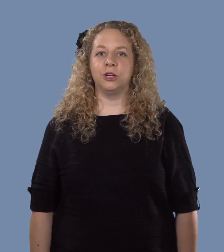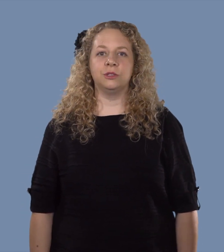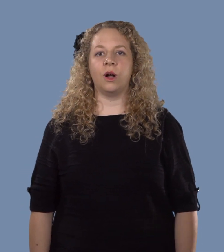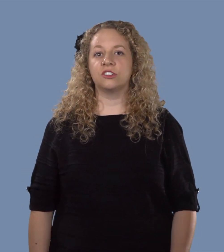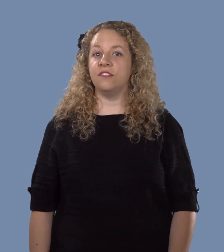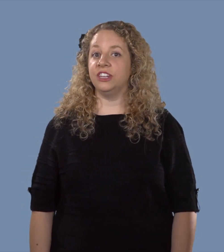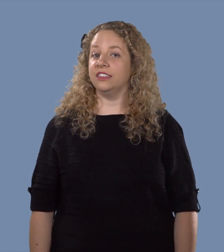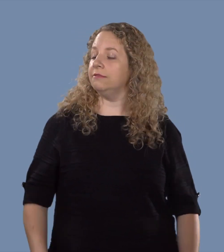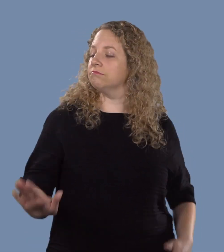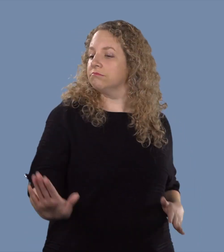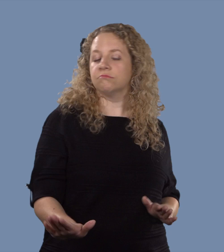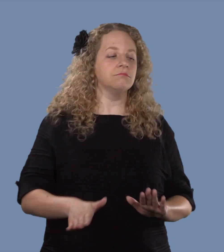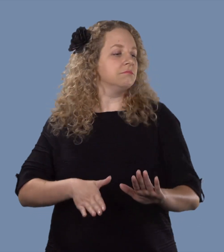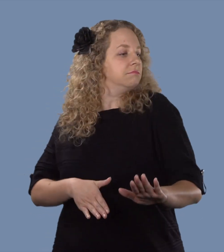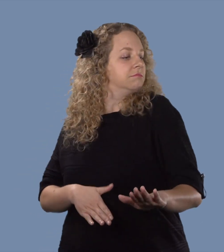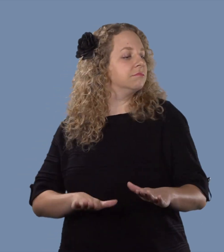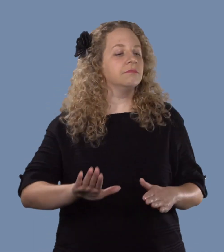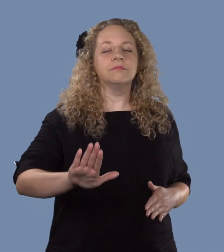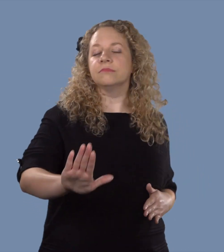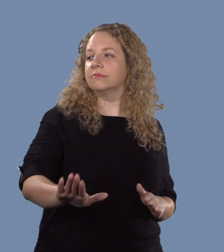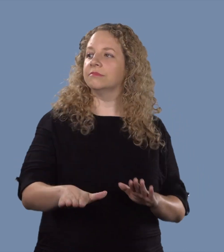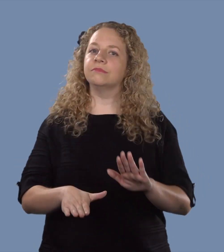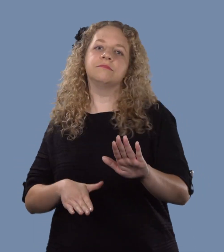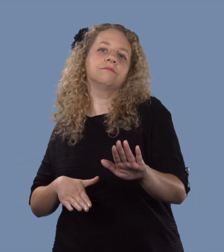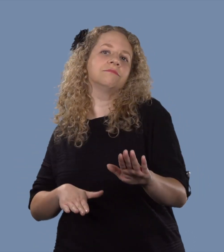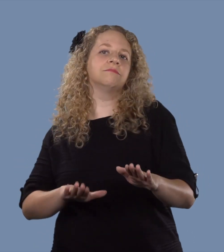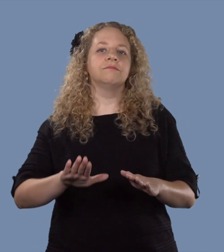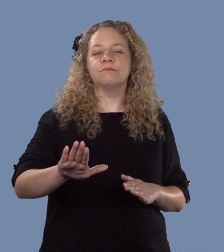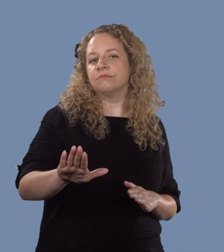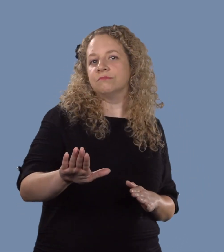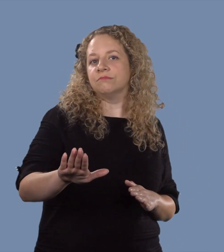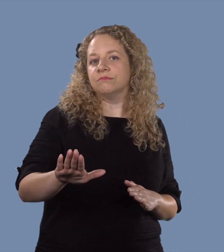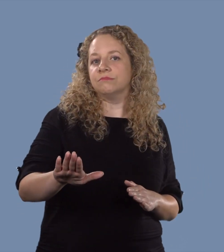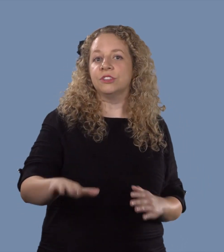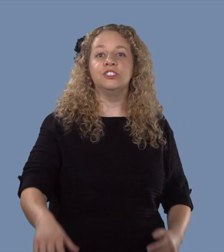to show how a person walked unsteadily across a balance beam,